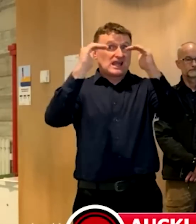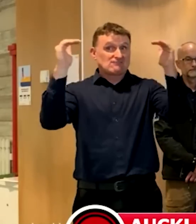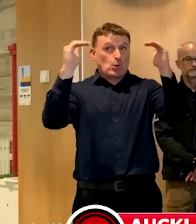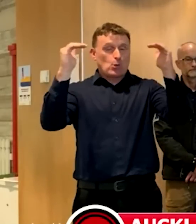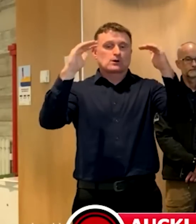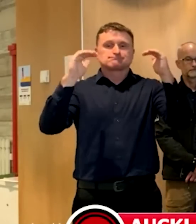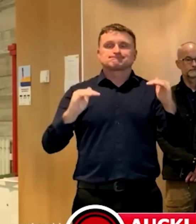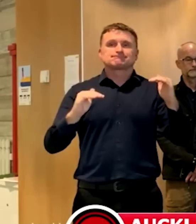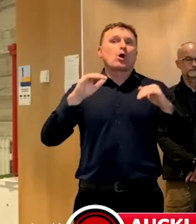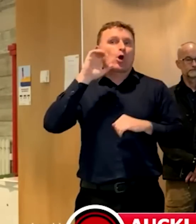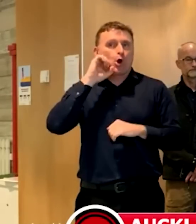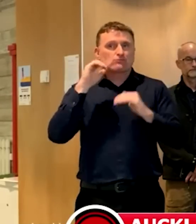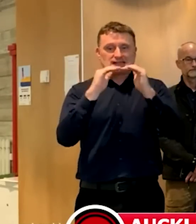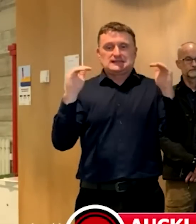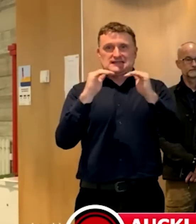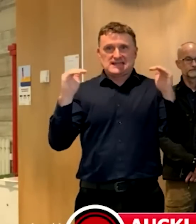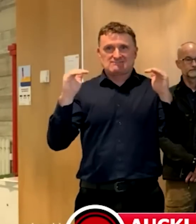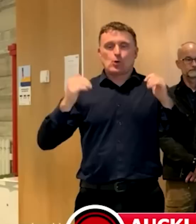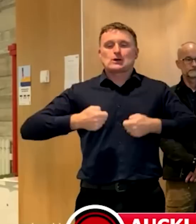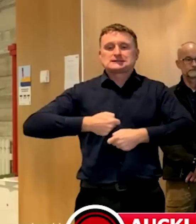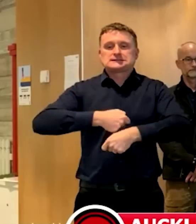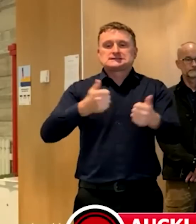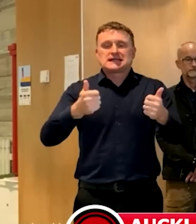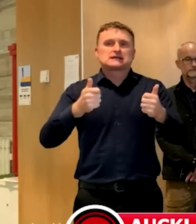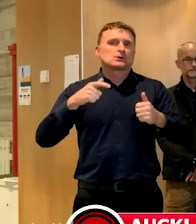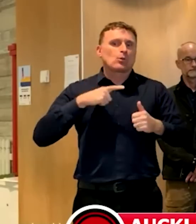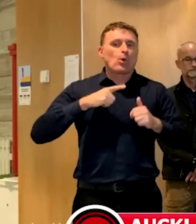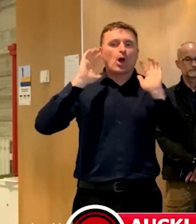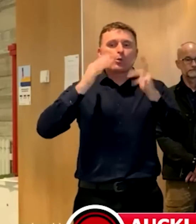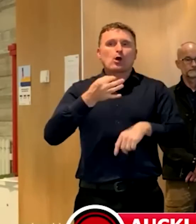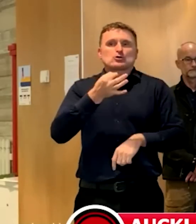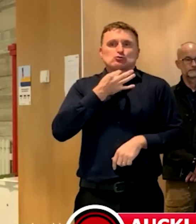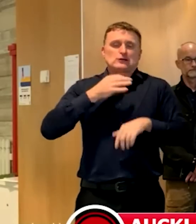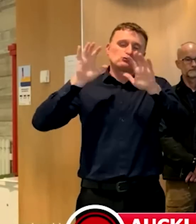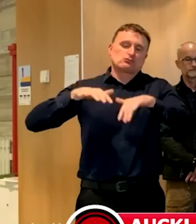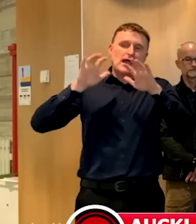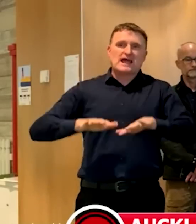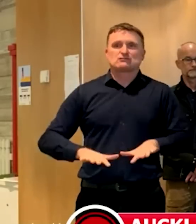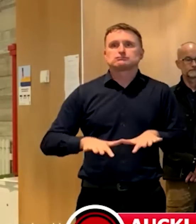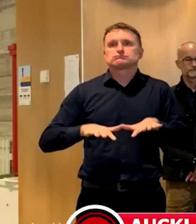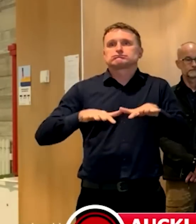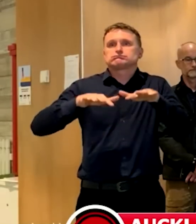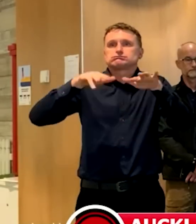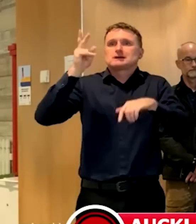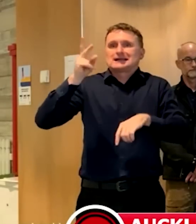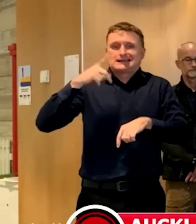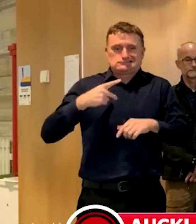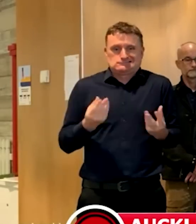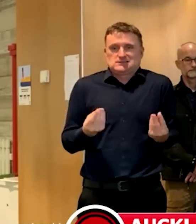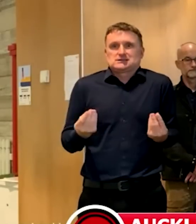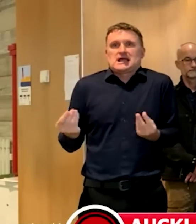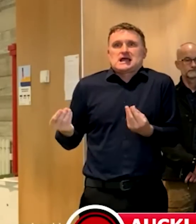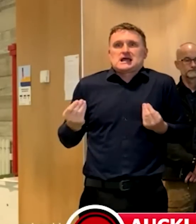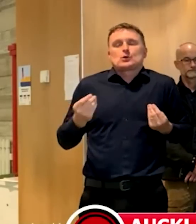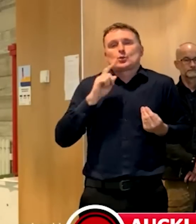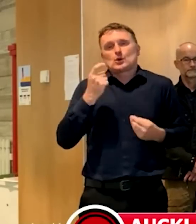the whole of the region is at risk of flooding due to the ground saturation. The issuing of this emergency management alert should